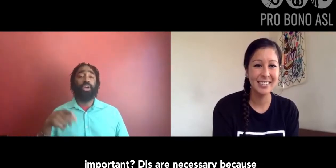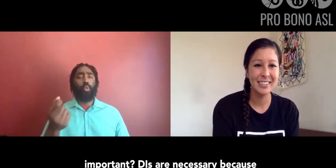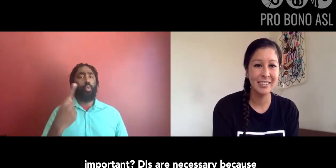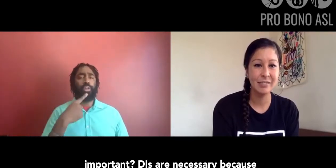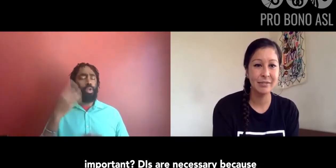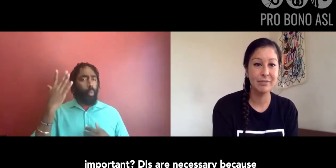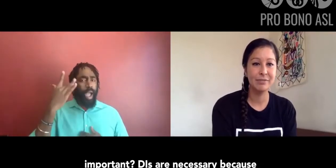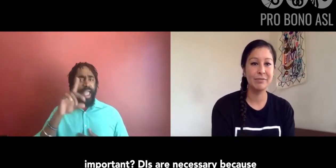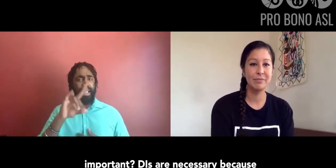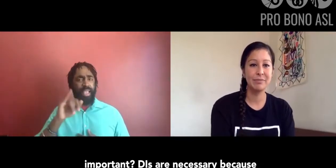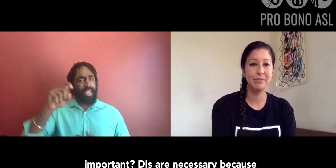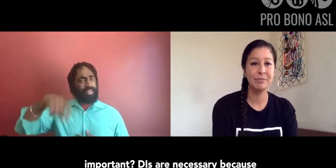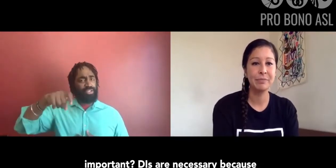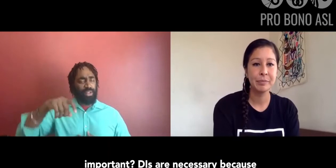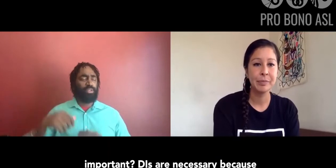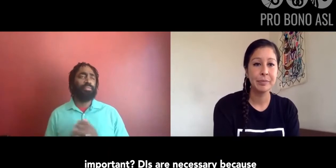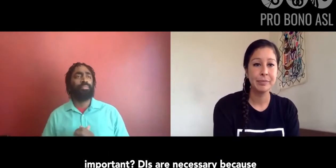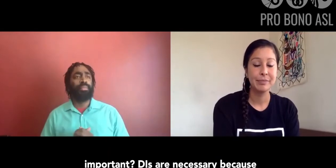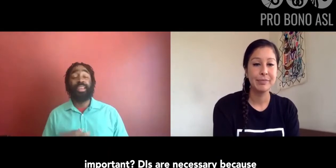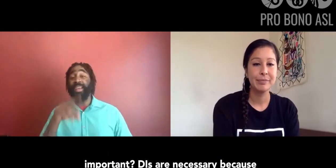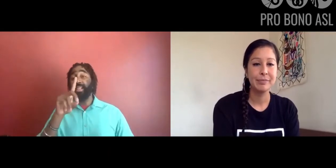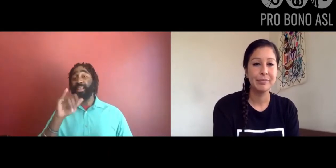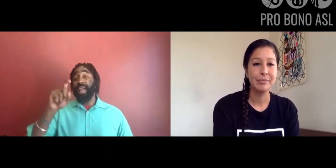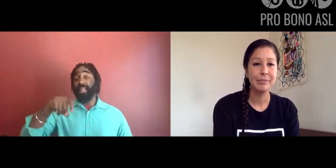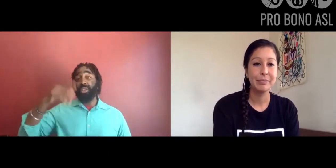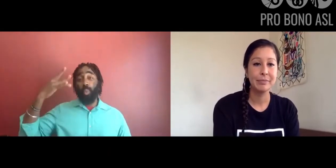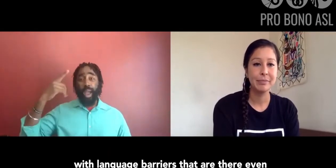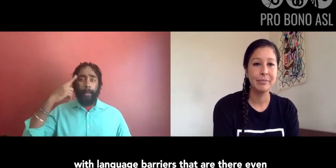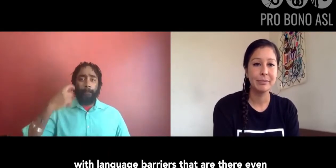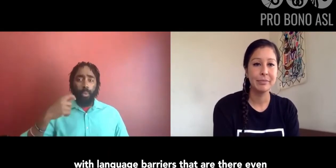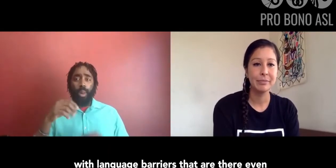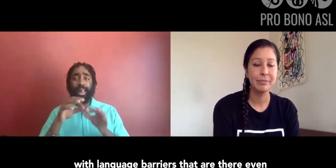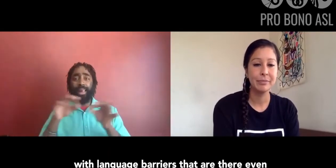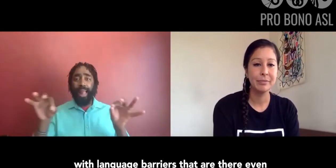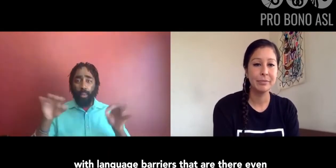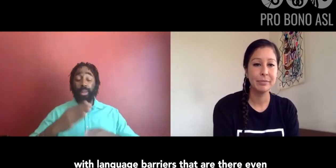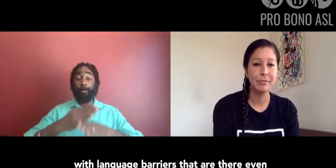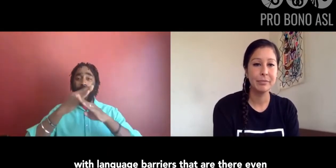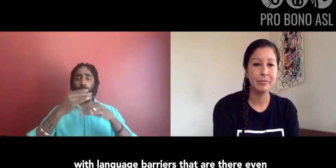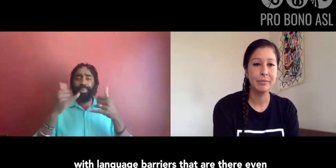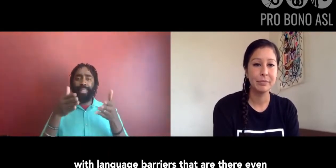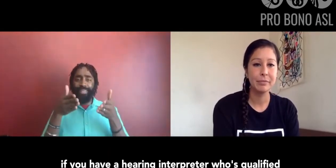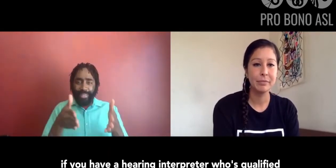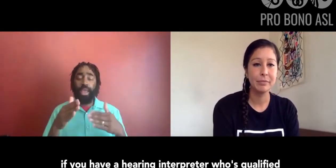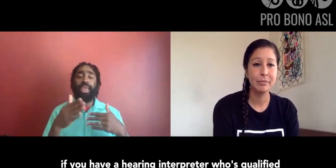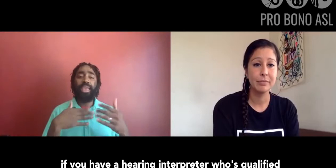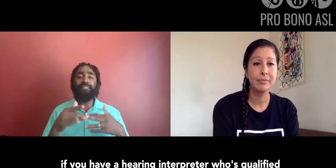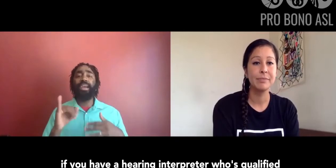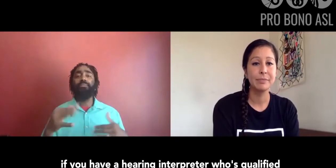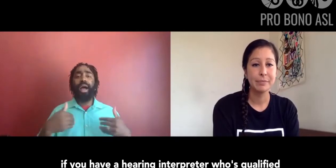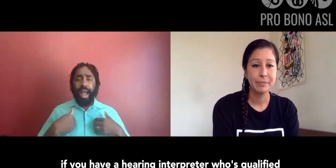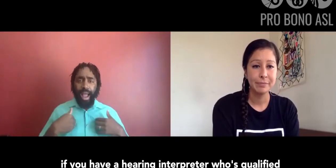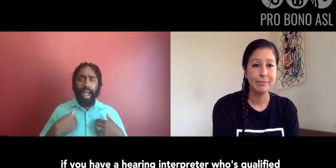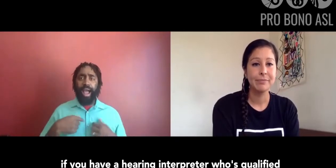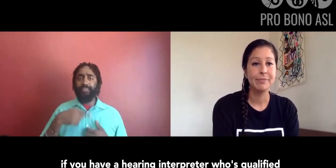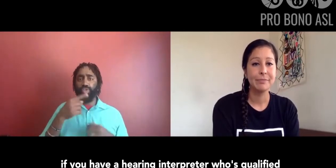DI important? DIs are necessary because with language barriers that are there, even if you have a